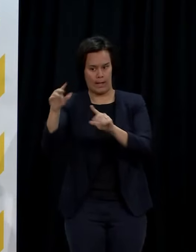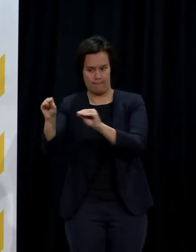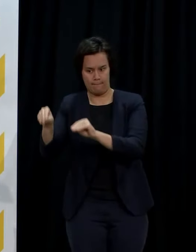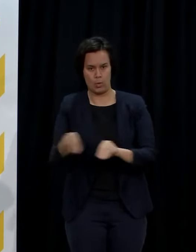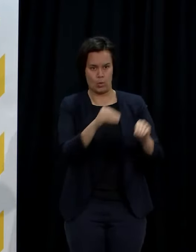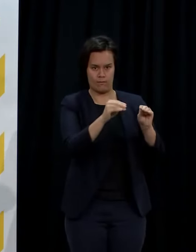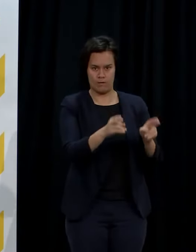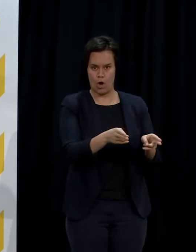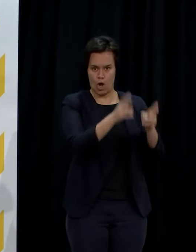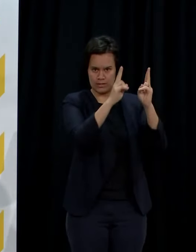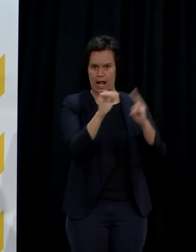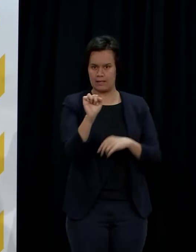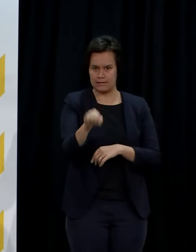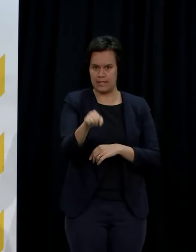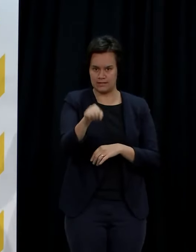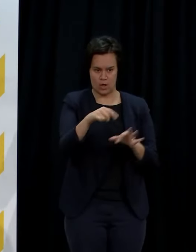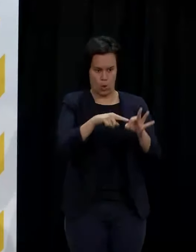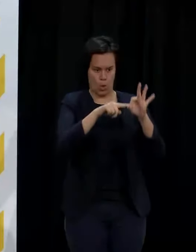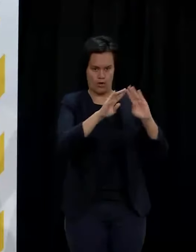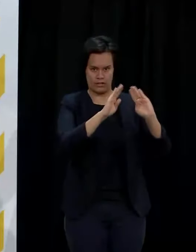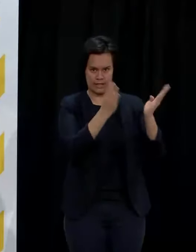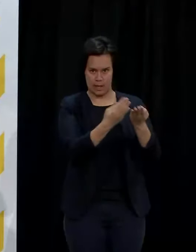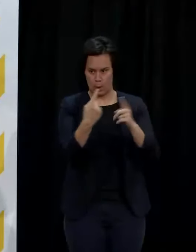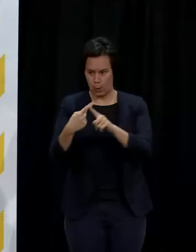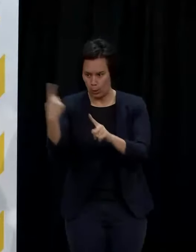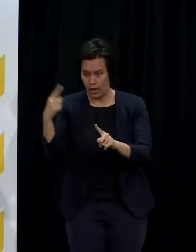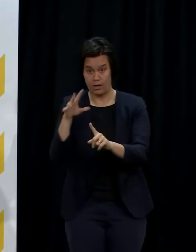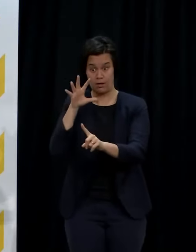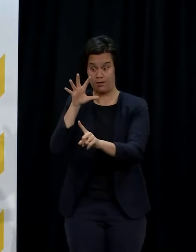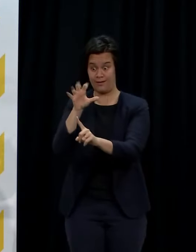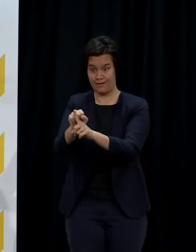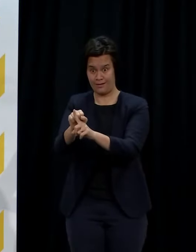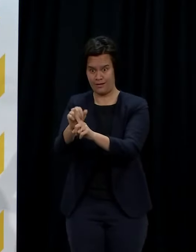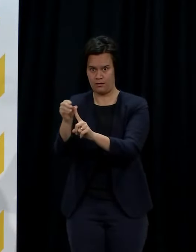the capacity that we have. We have